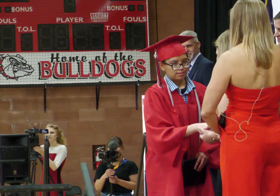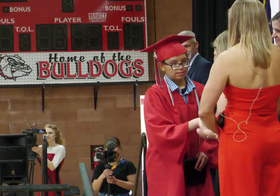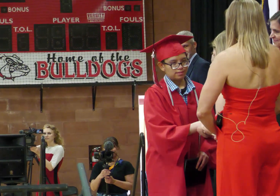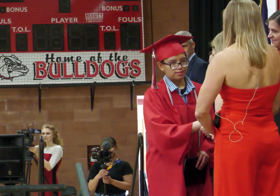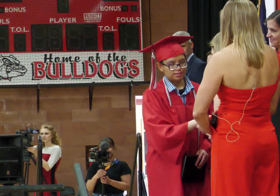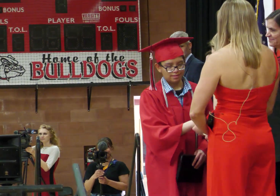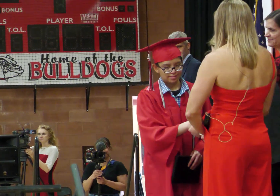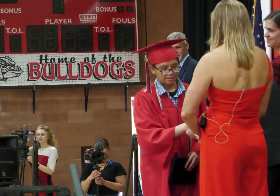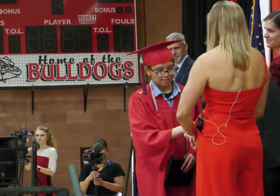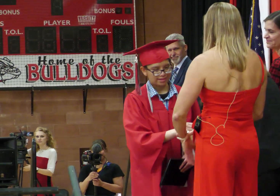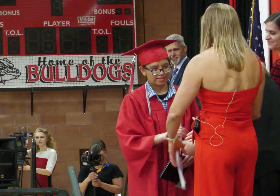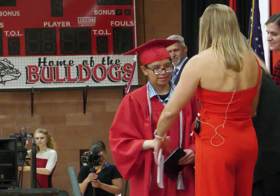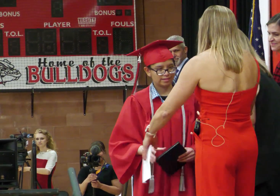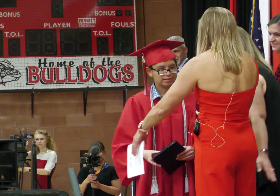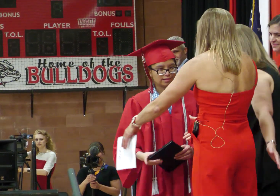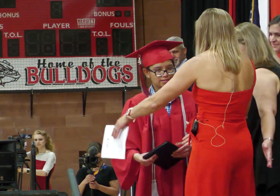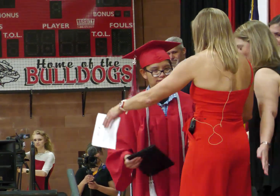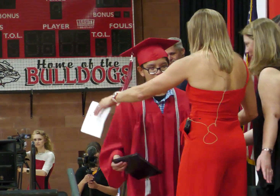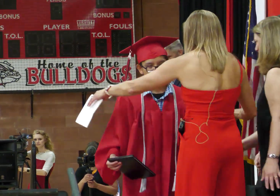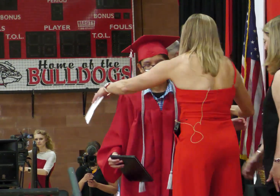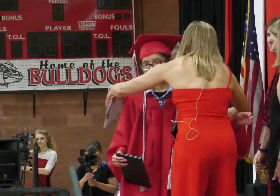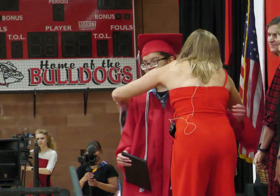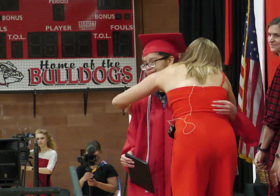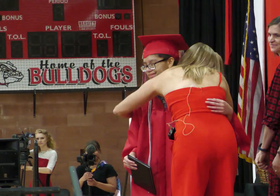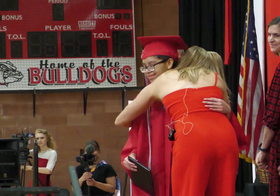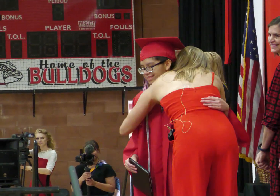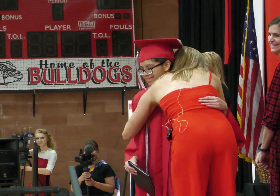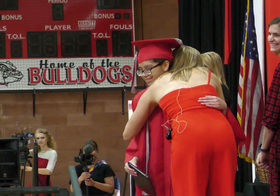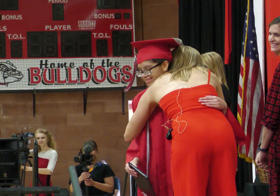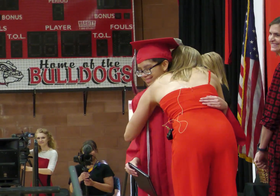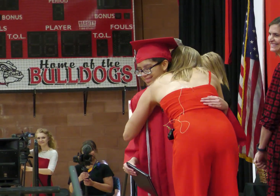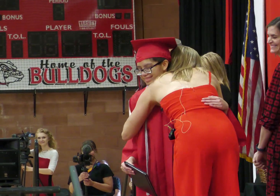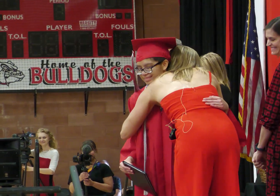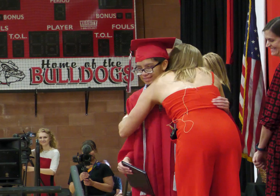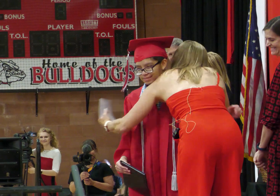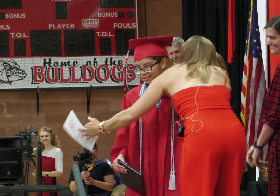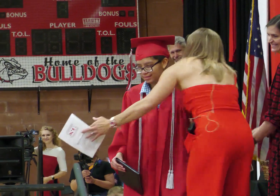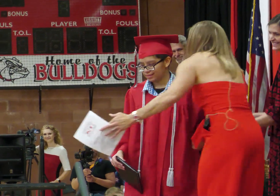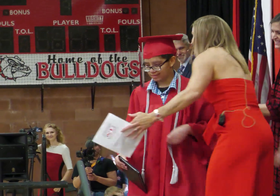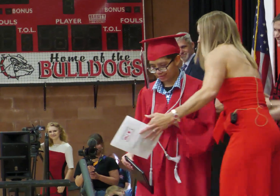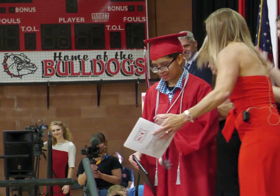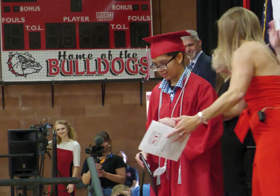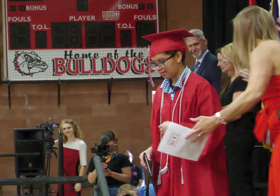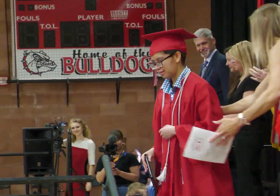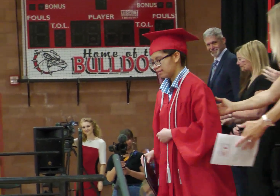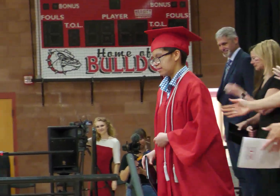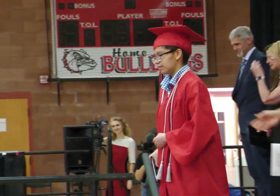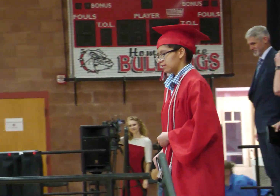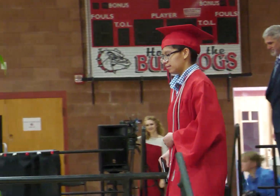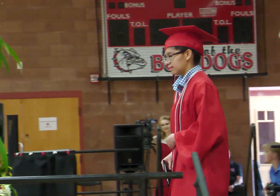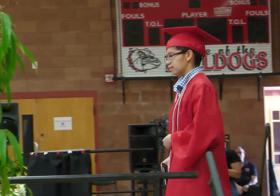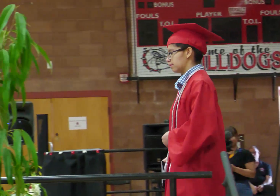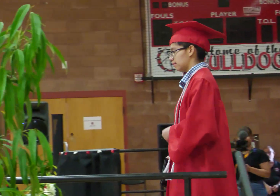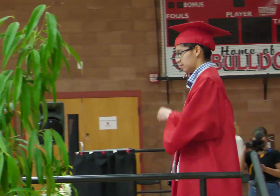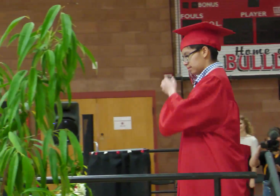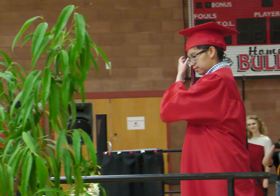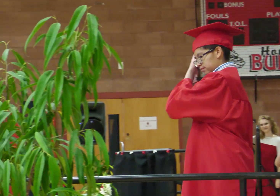Kristen's hand, and here I am for a big hug. Oh, congratulations. Okay. Jamie